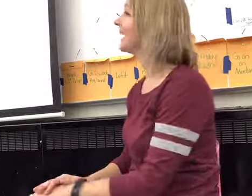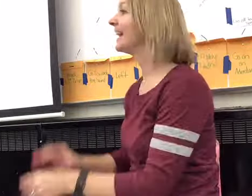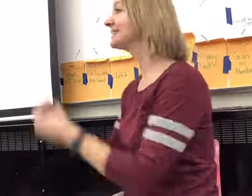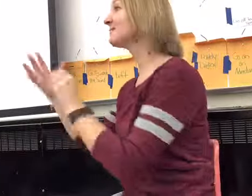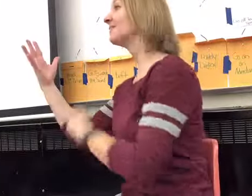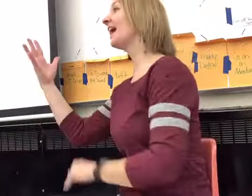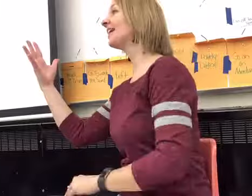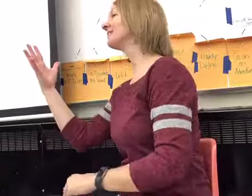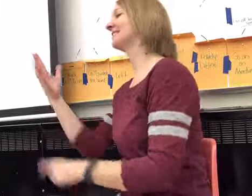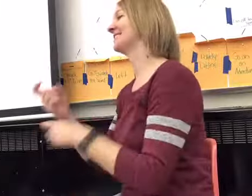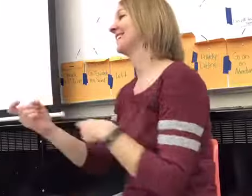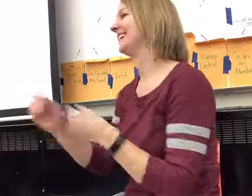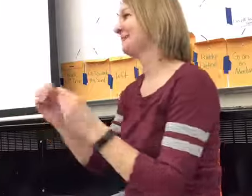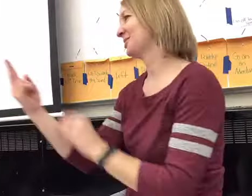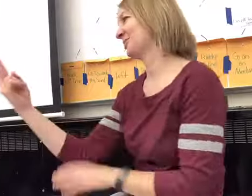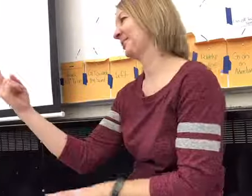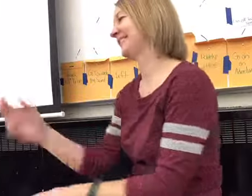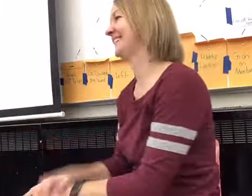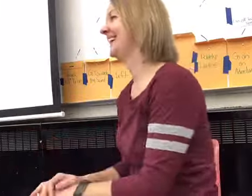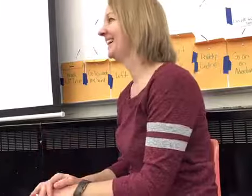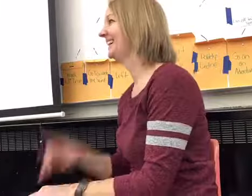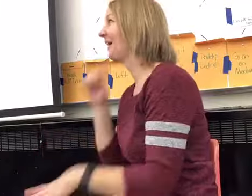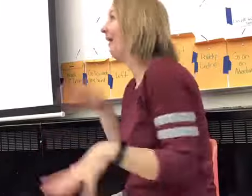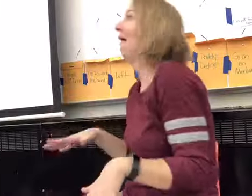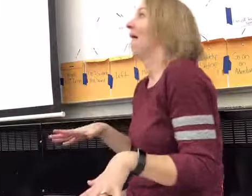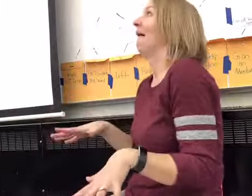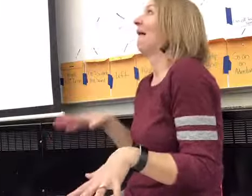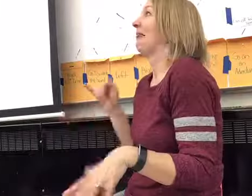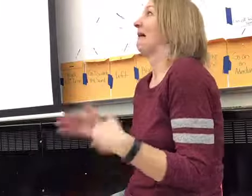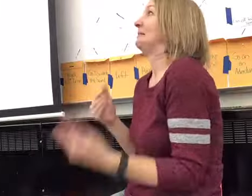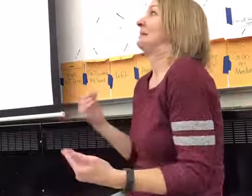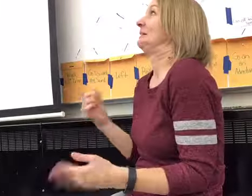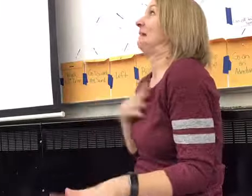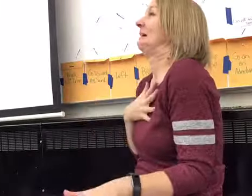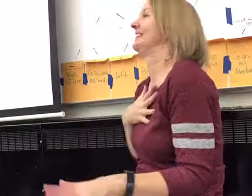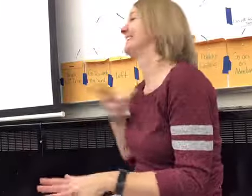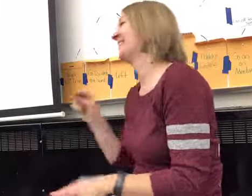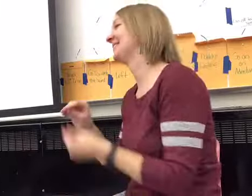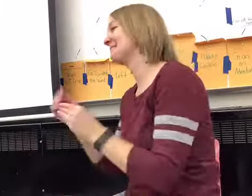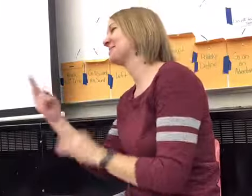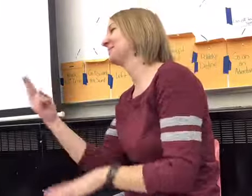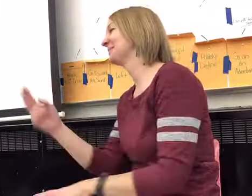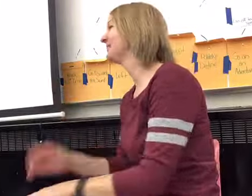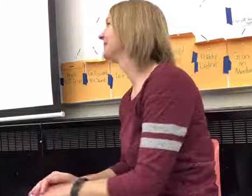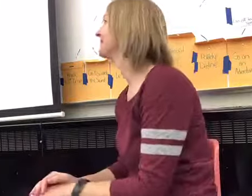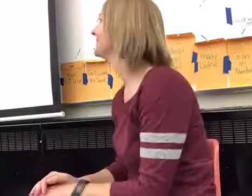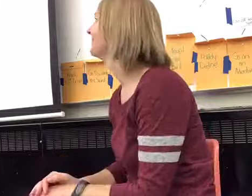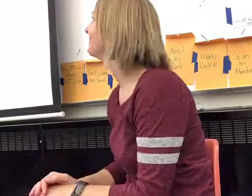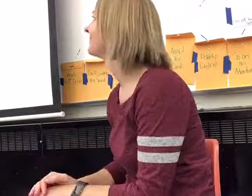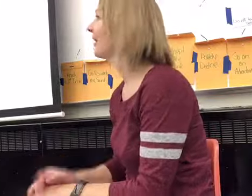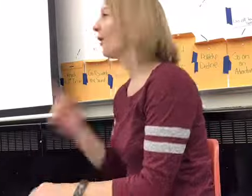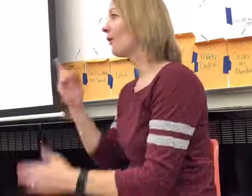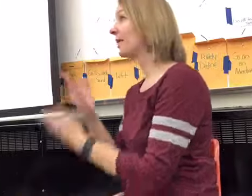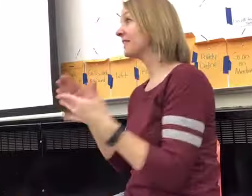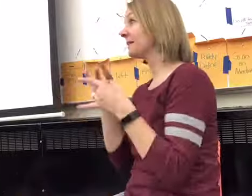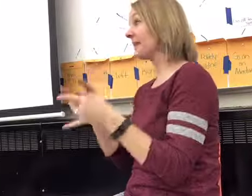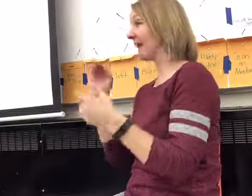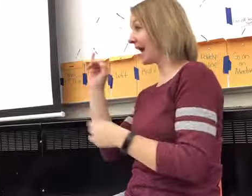2. It's 2. You guys are like, oh, shoot, that was the easy one. Yeah, so one thing about the IQ test is there's so many